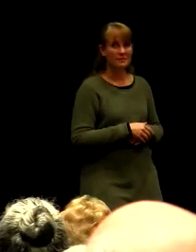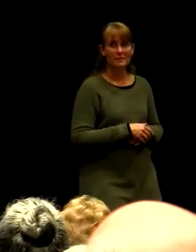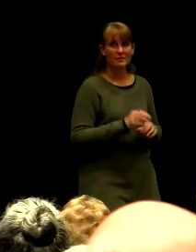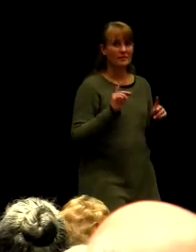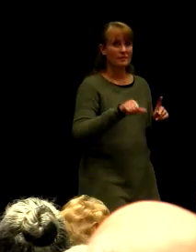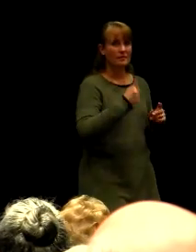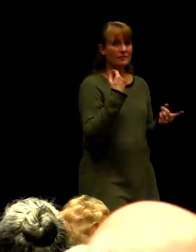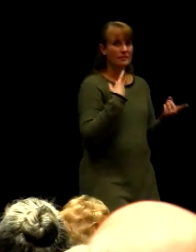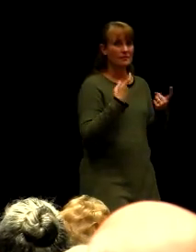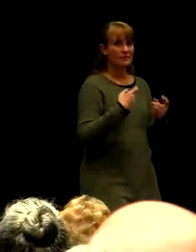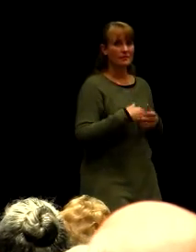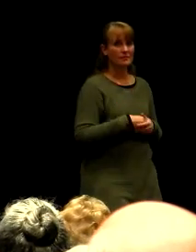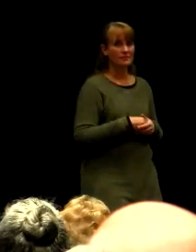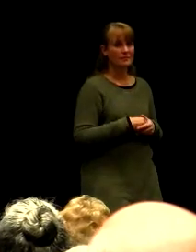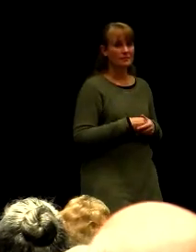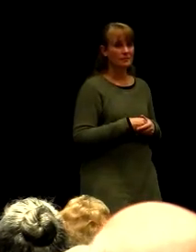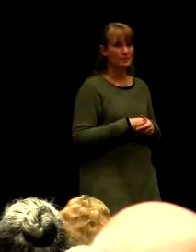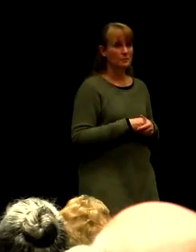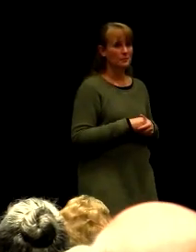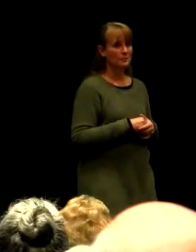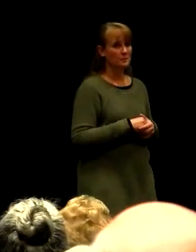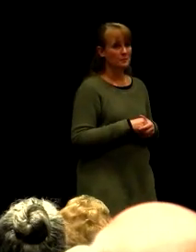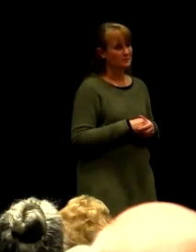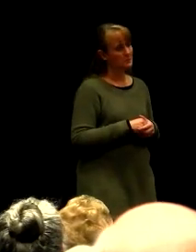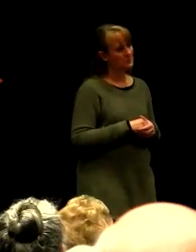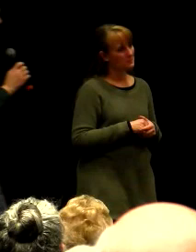Okay, other questions?